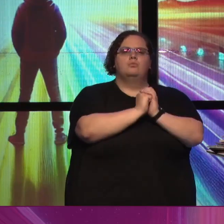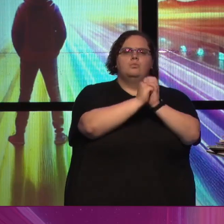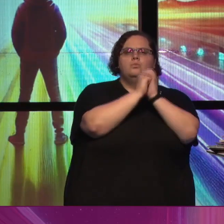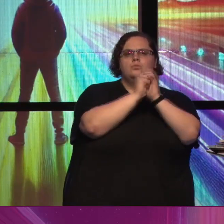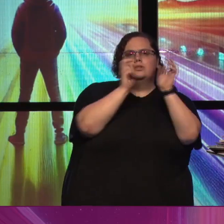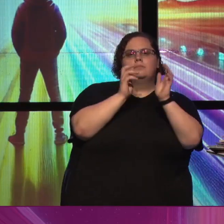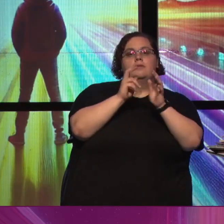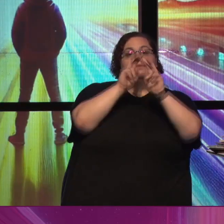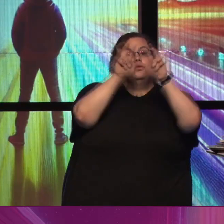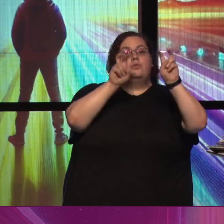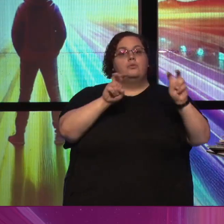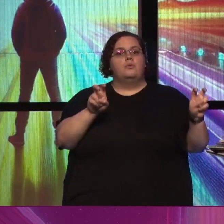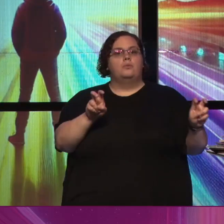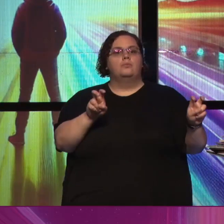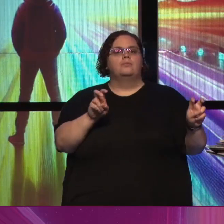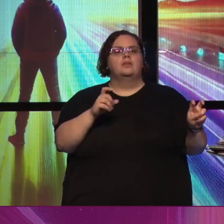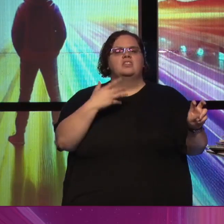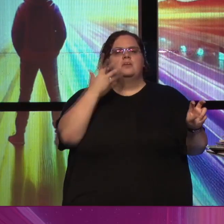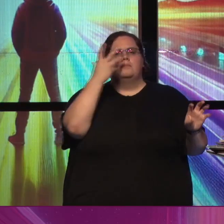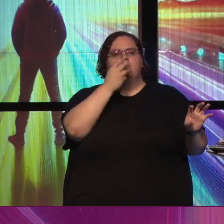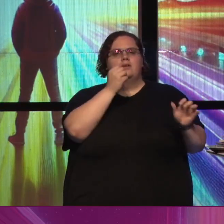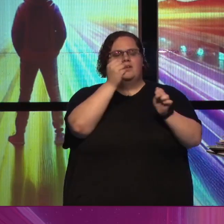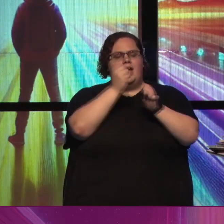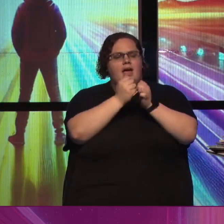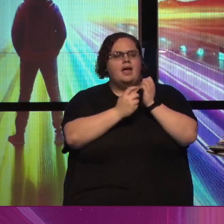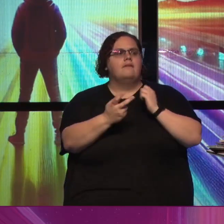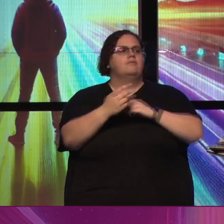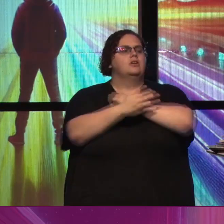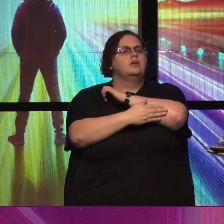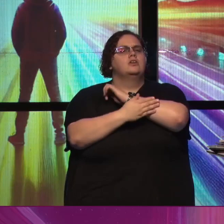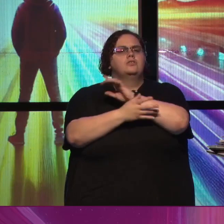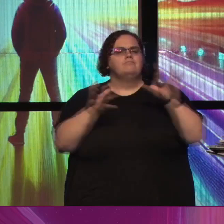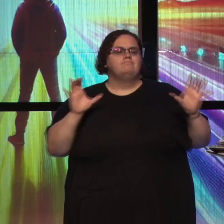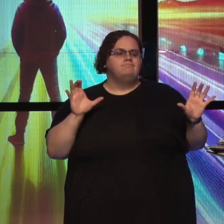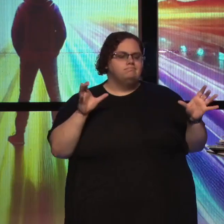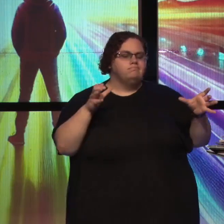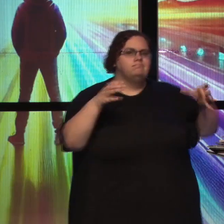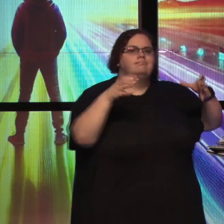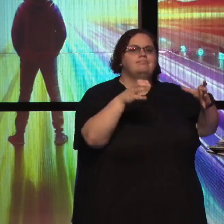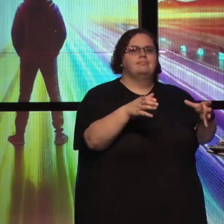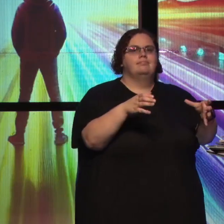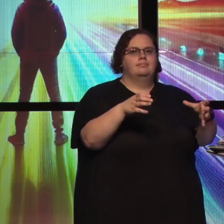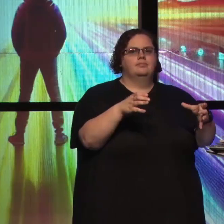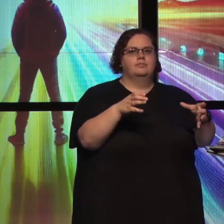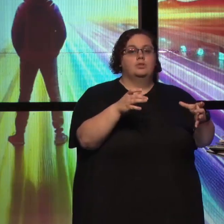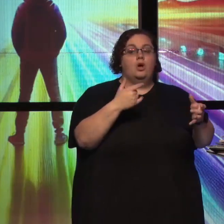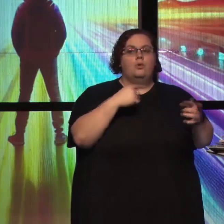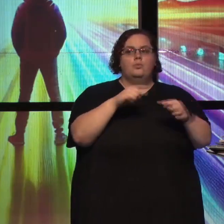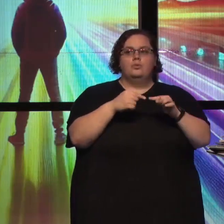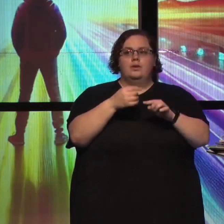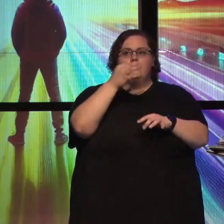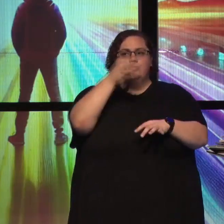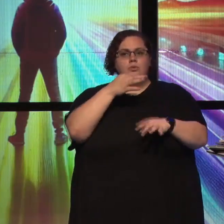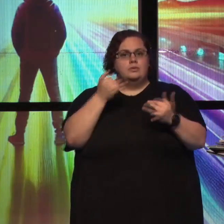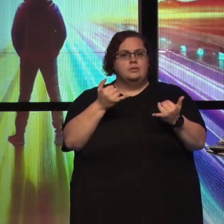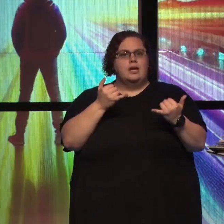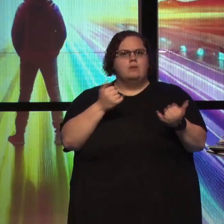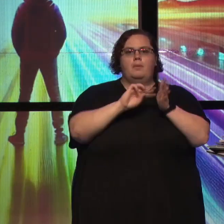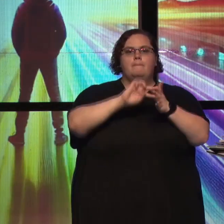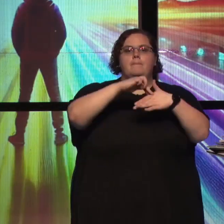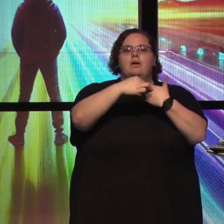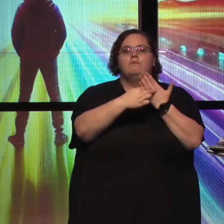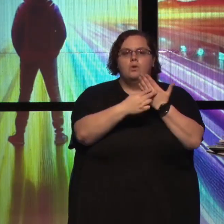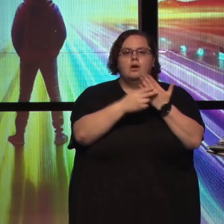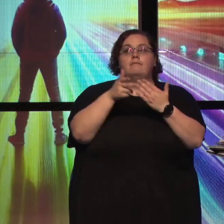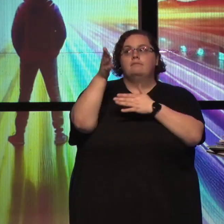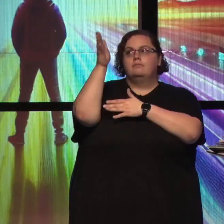throne. That's the beauty of every nation, tribe, and tongue coming together. So as we have communion today, what is it that God's inviting? Simple metaphor for